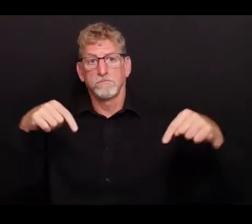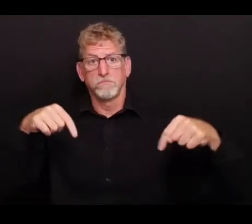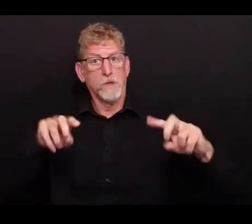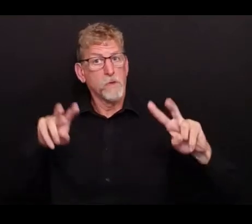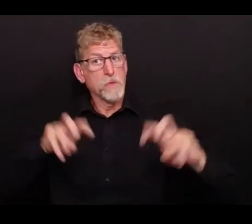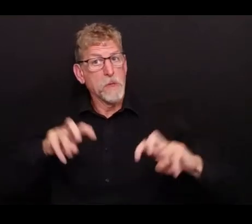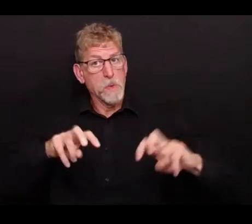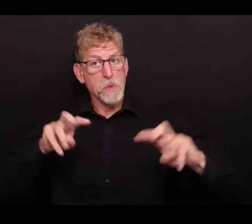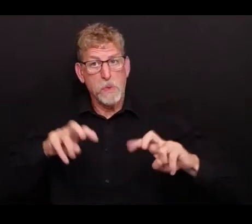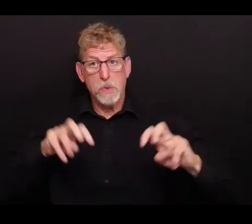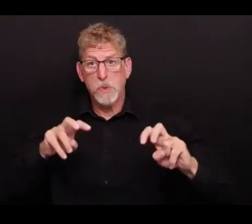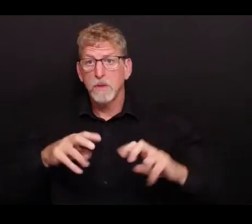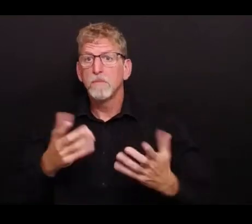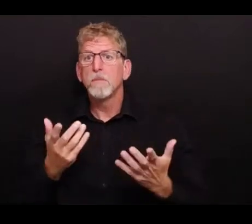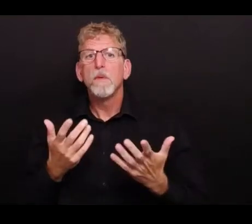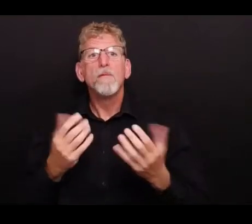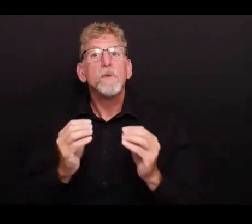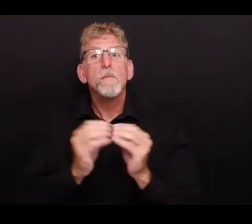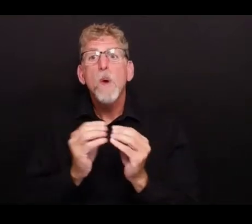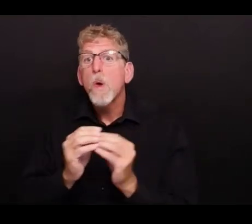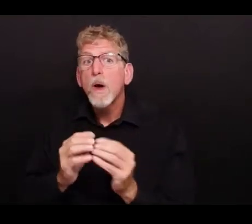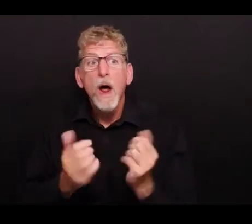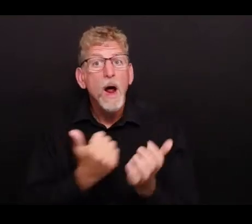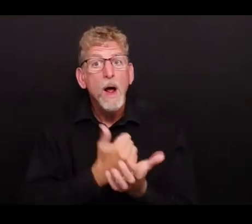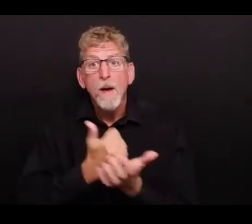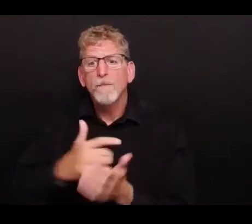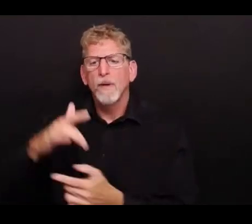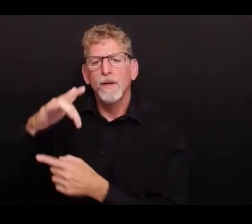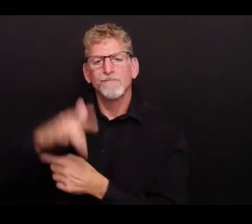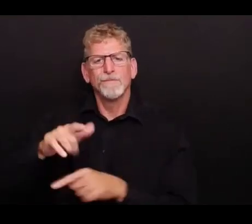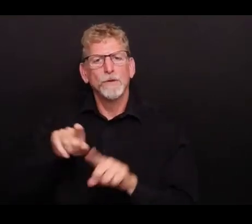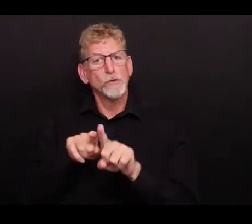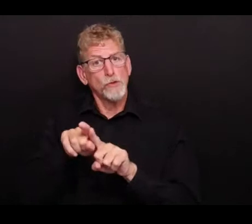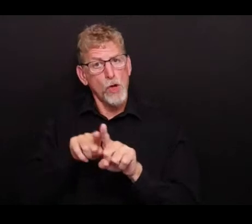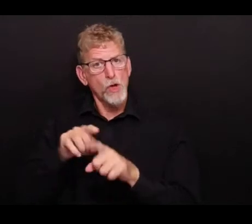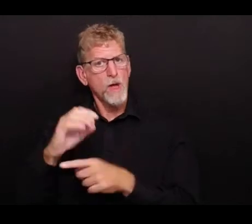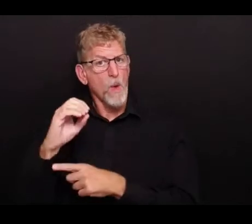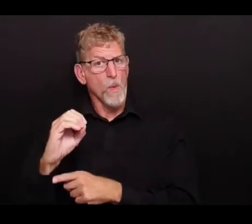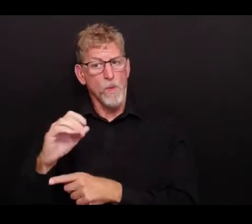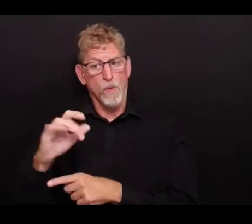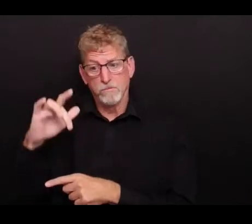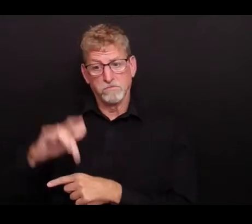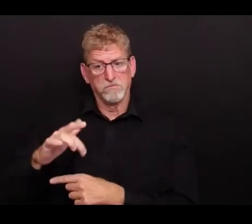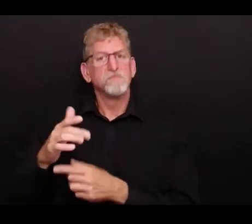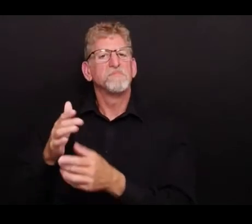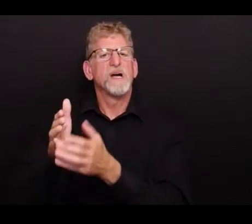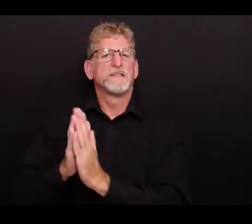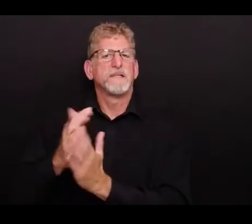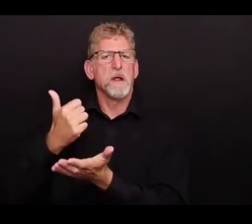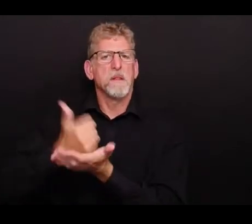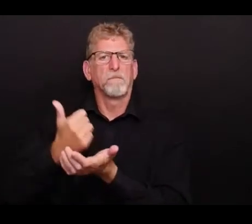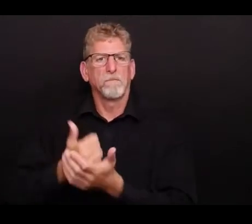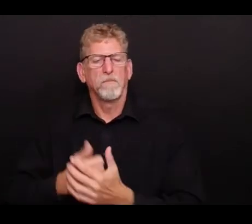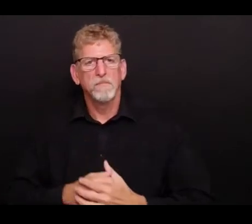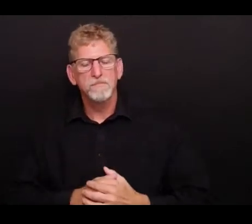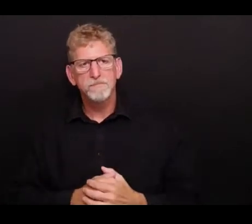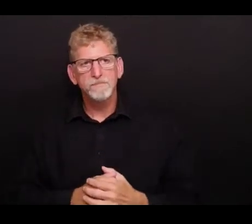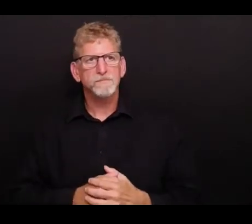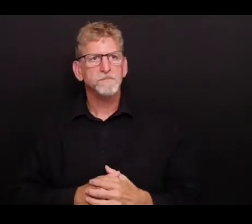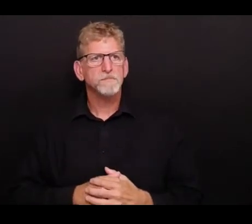please press star zero. I would now like to hand the conference over to your speaker today, Michael Schoffer. Please go